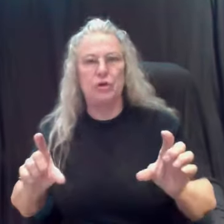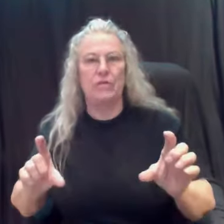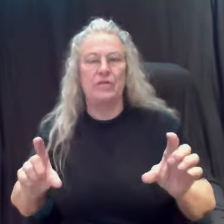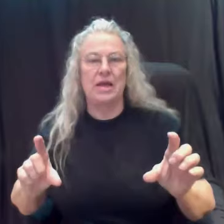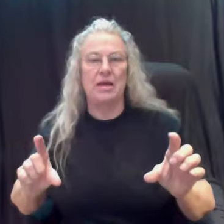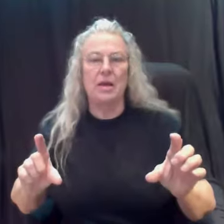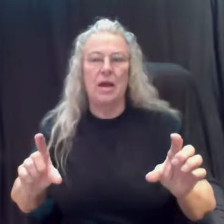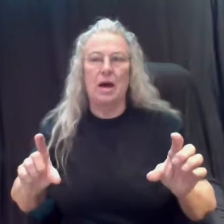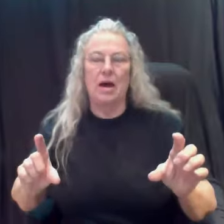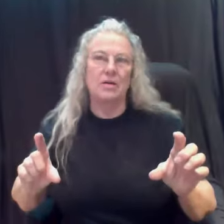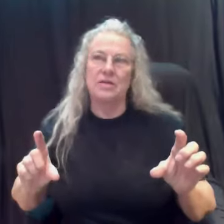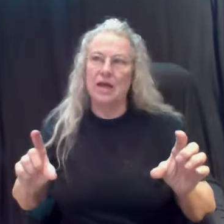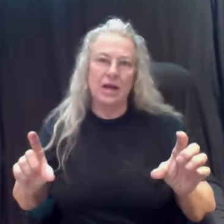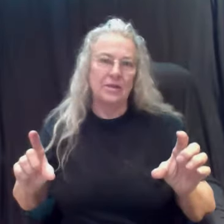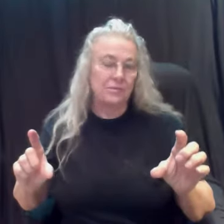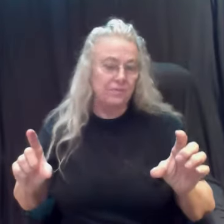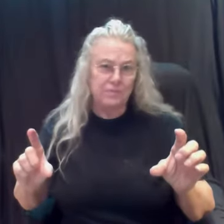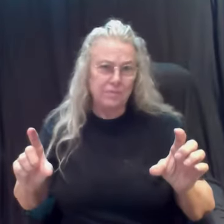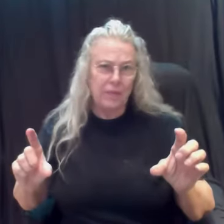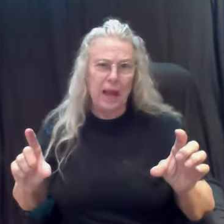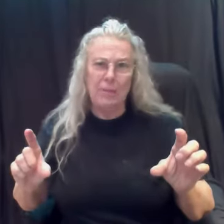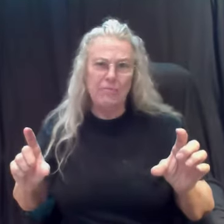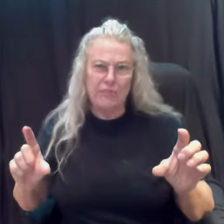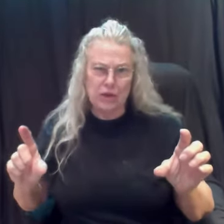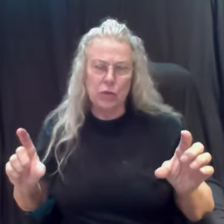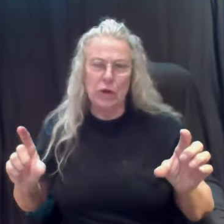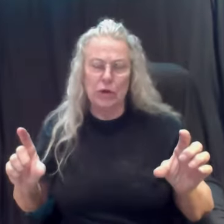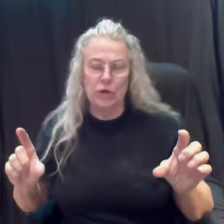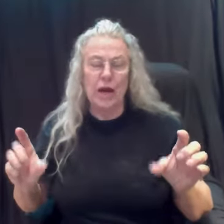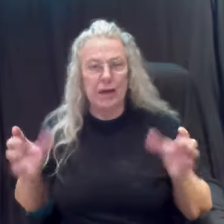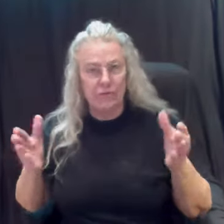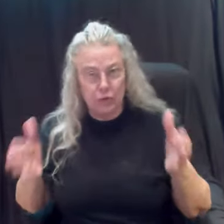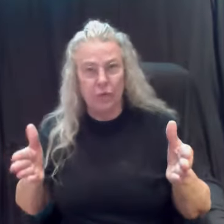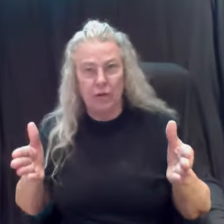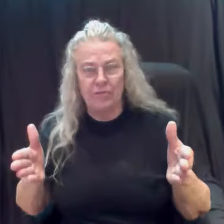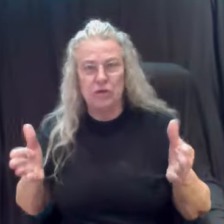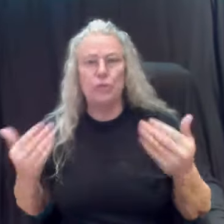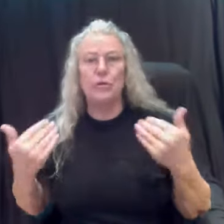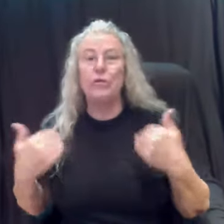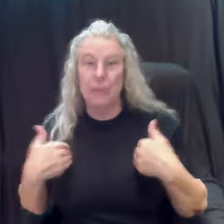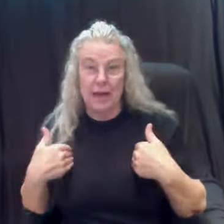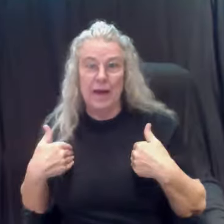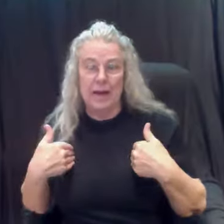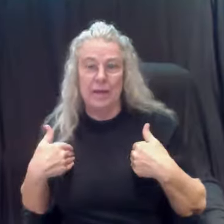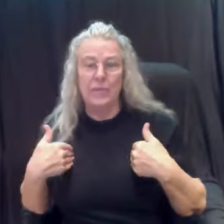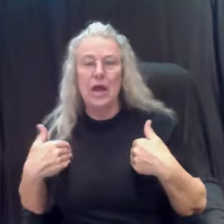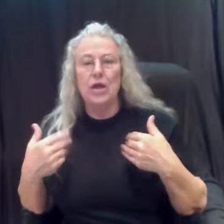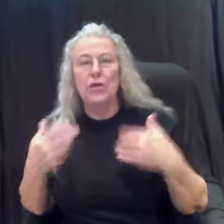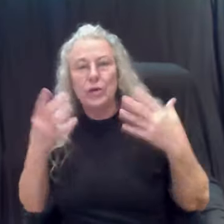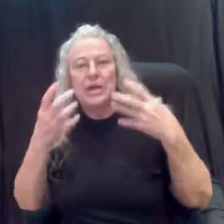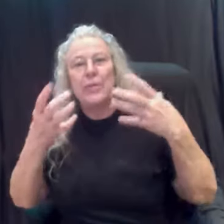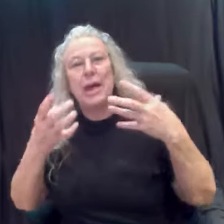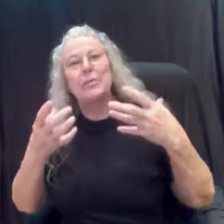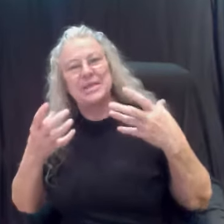the signs. I'm a visual learner, and if you are a visual learner like I am, you need to be able to see